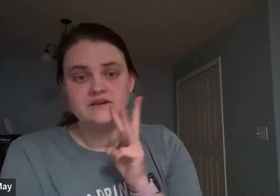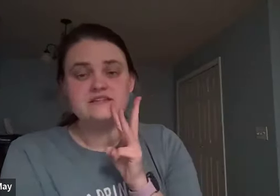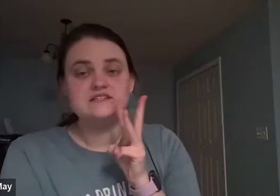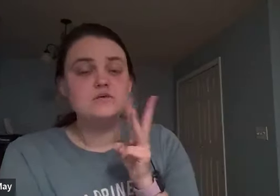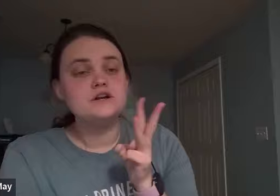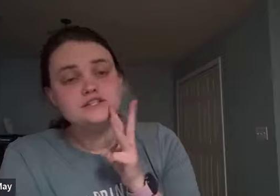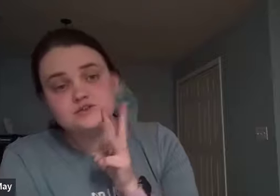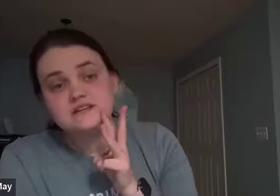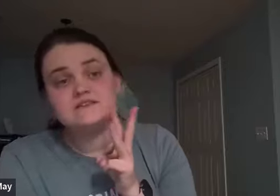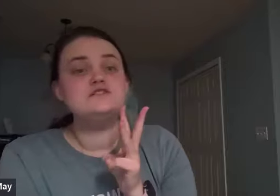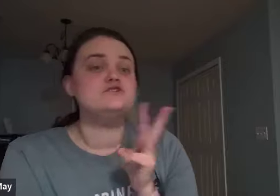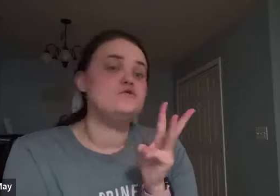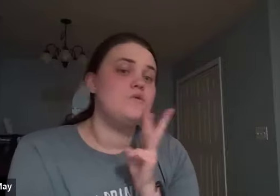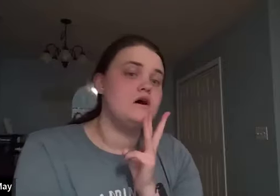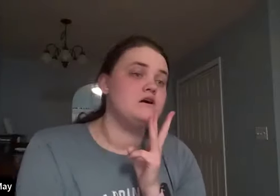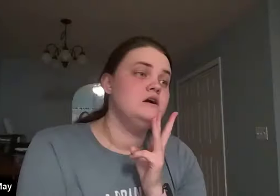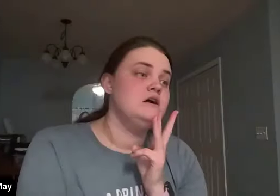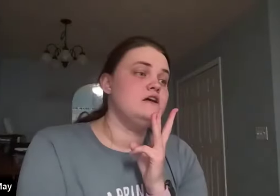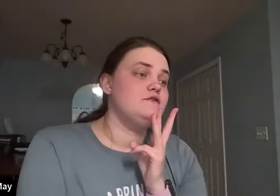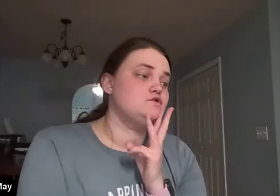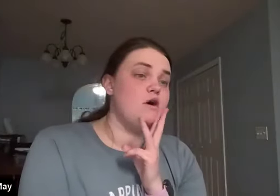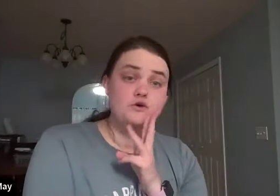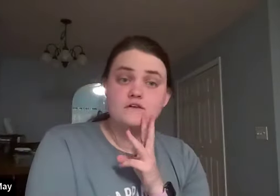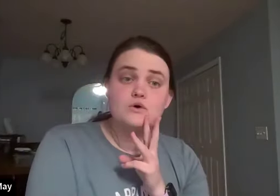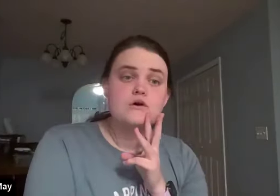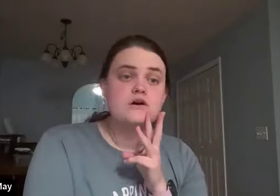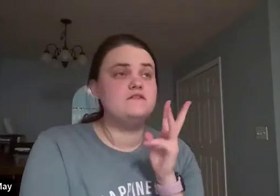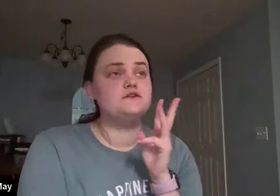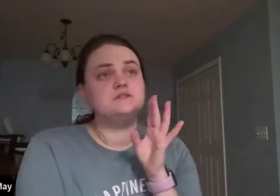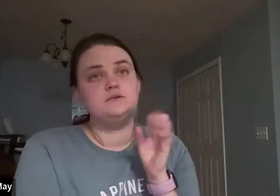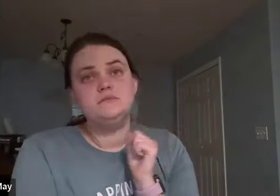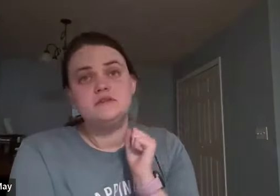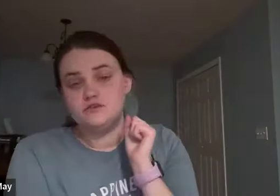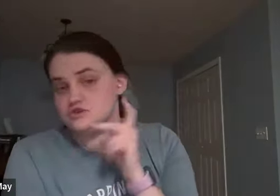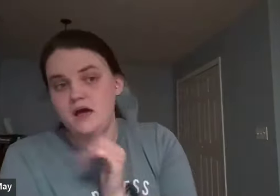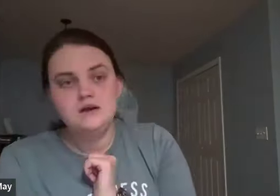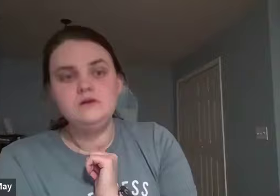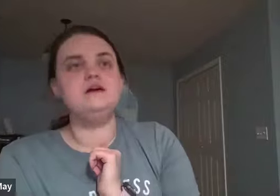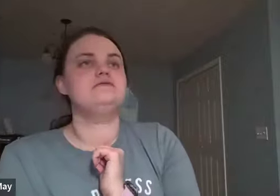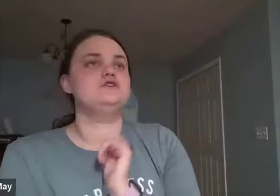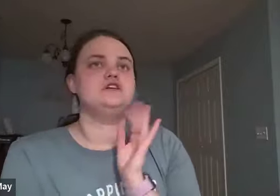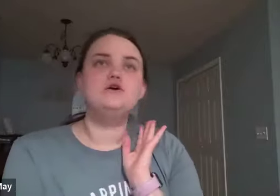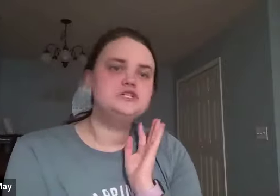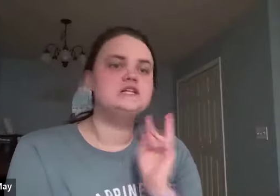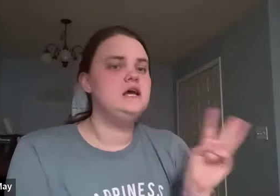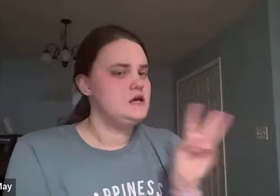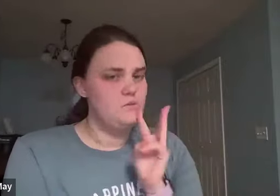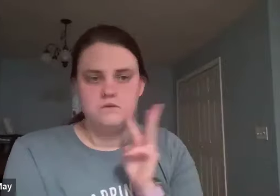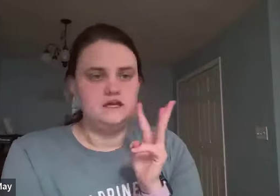This is the water to drink. This is also the water if there's water on the floor, if there's a spill, if there's a puddle, if there's the ocean. It's